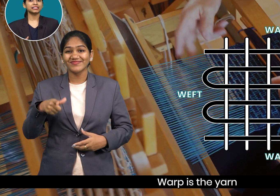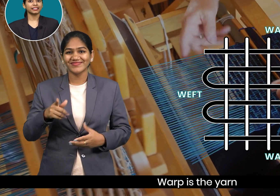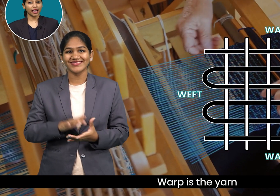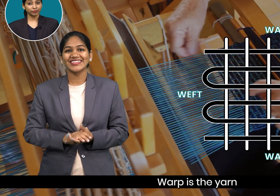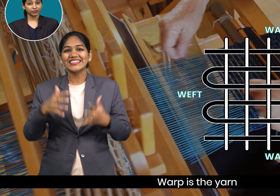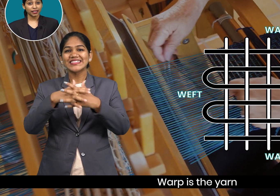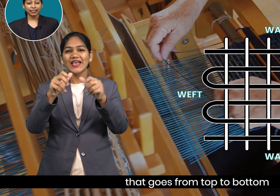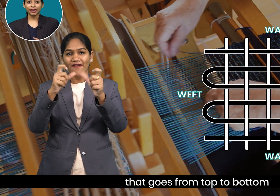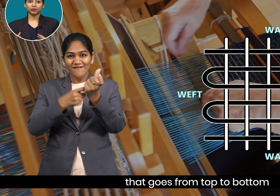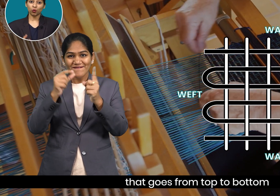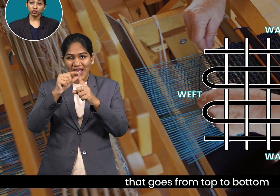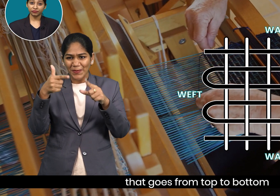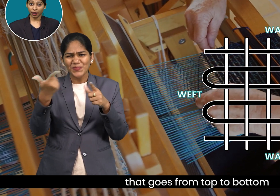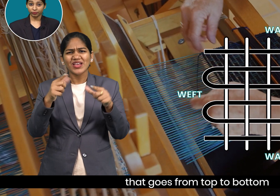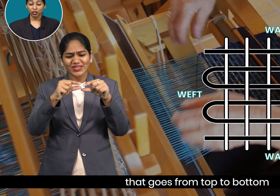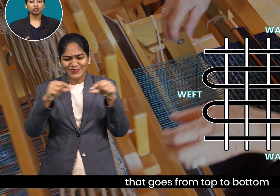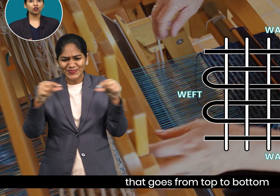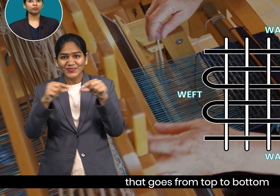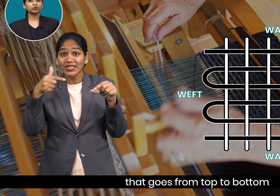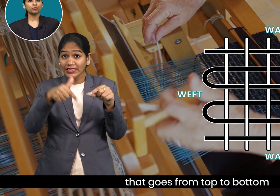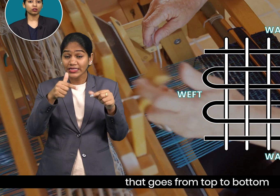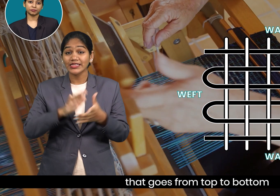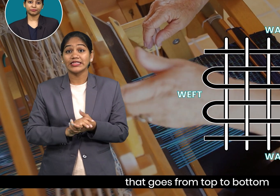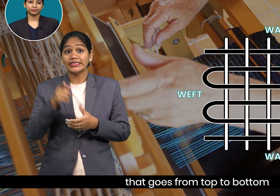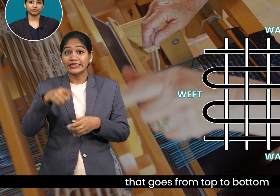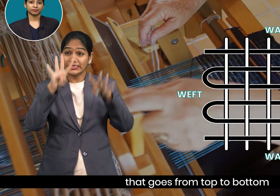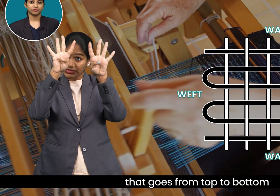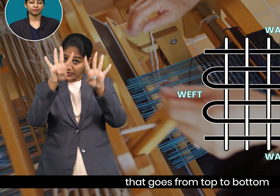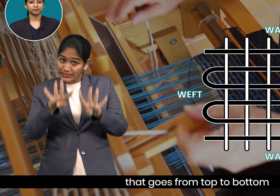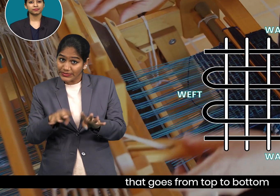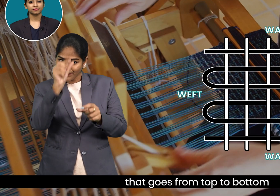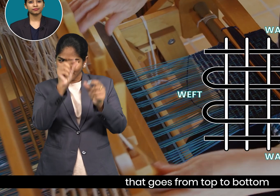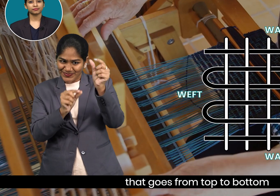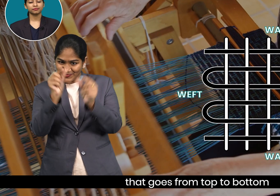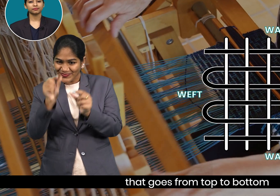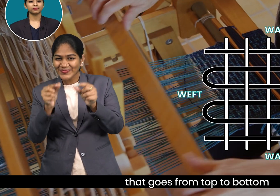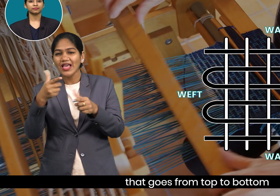Warp is the yarn that goes from top to bottom